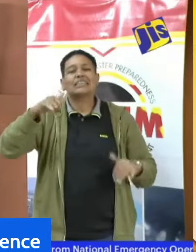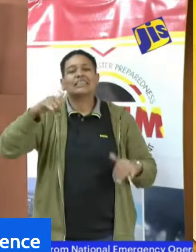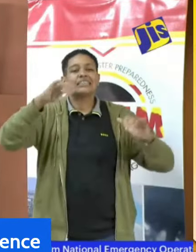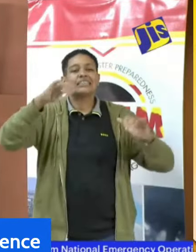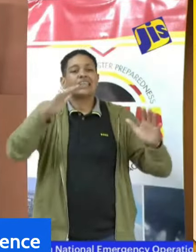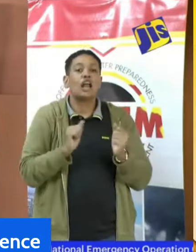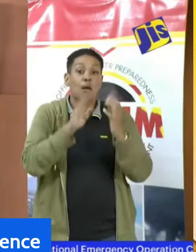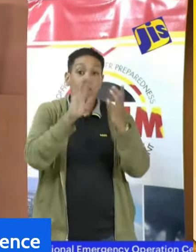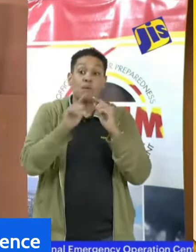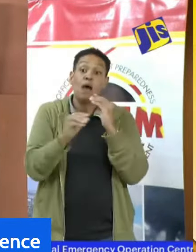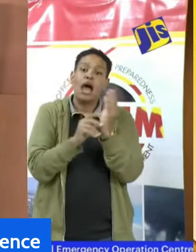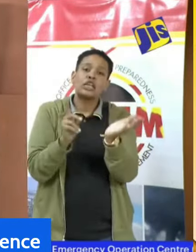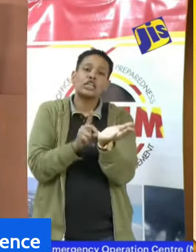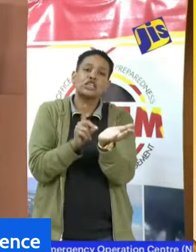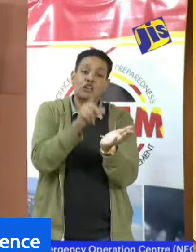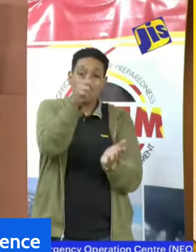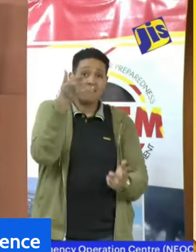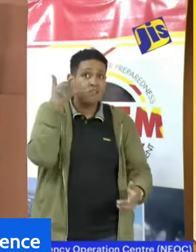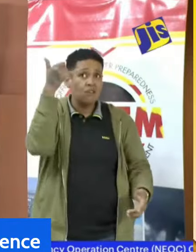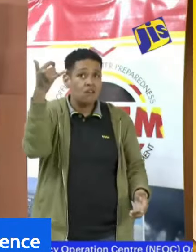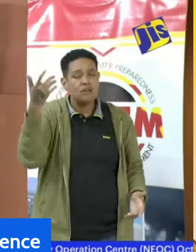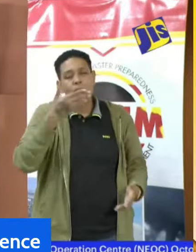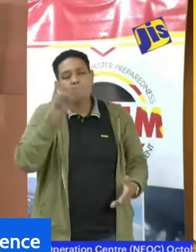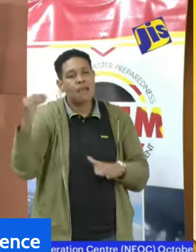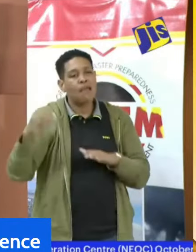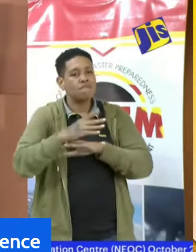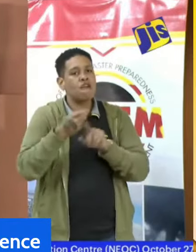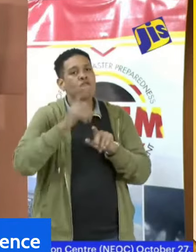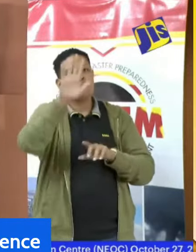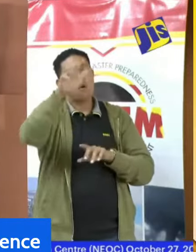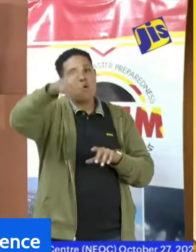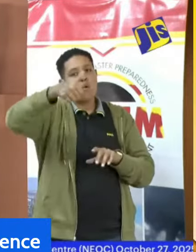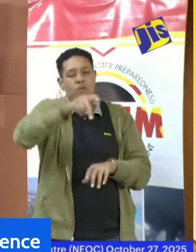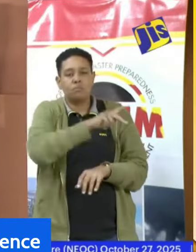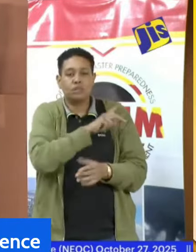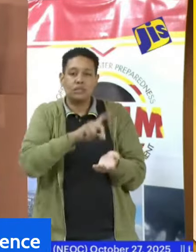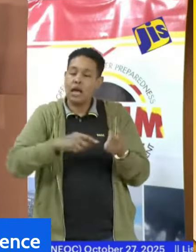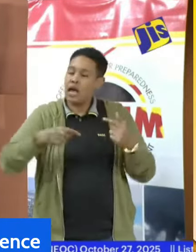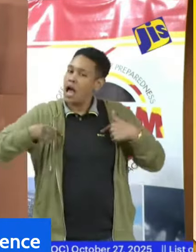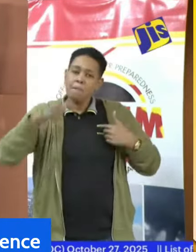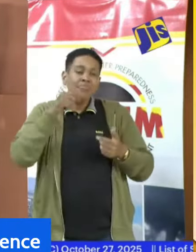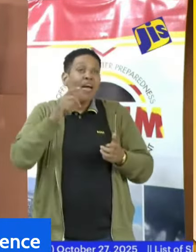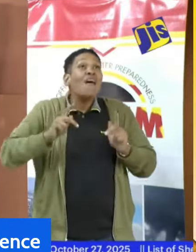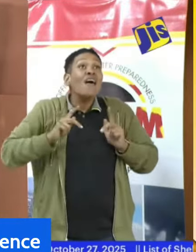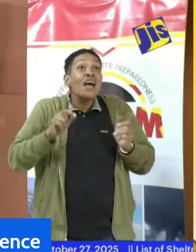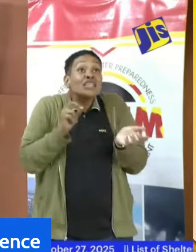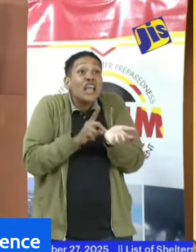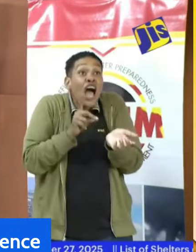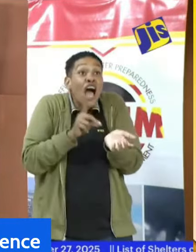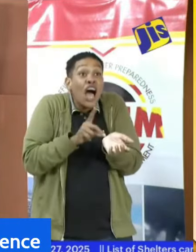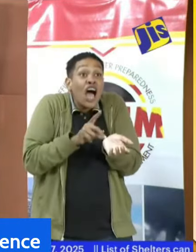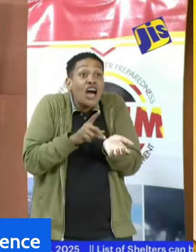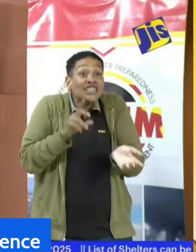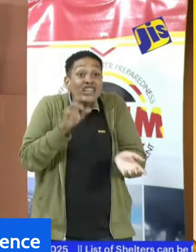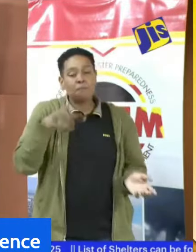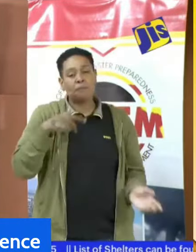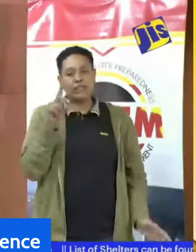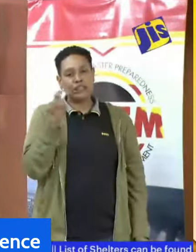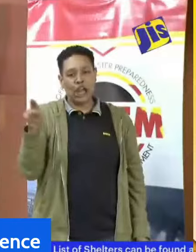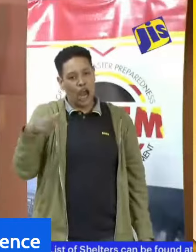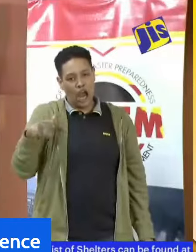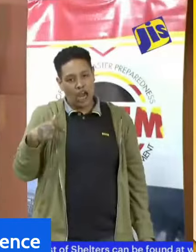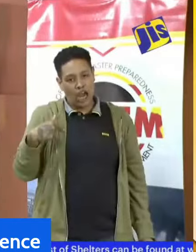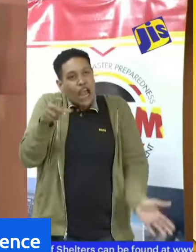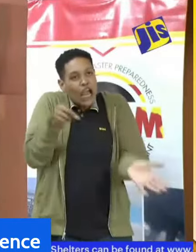approach. But the doctor provides the best advice, and I'm not that kind of a doctor, so I wouldn't dare to hazard that kind